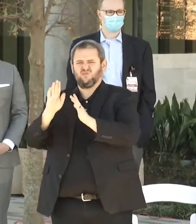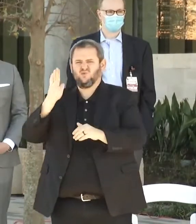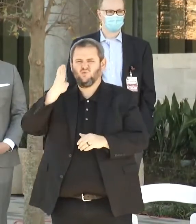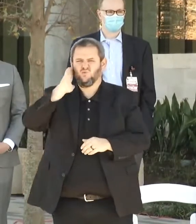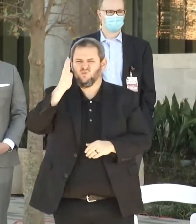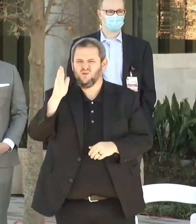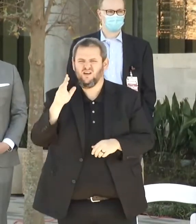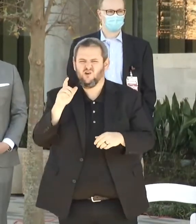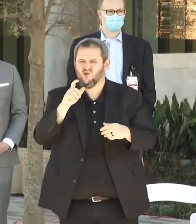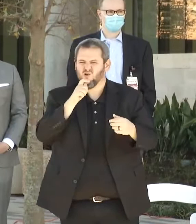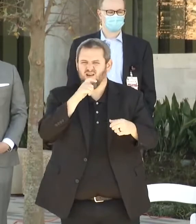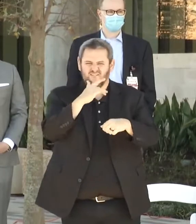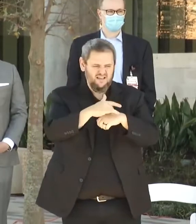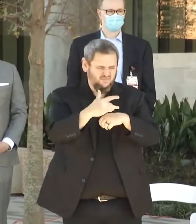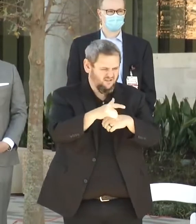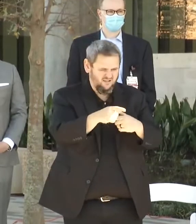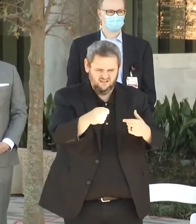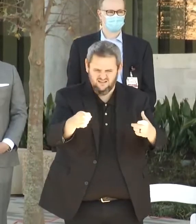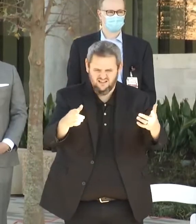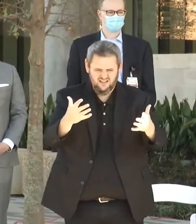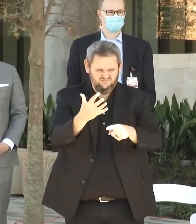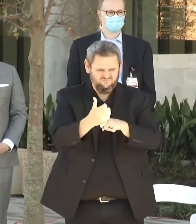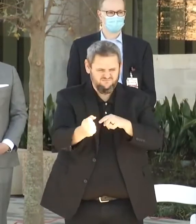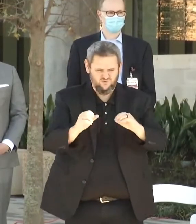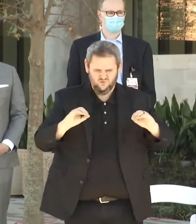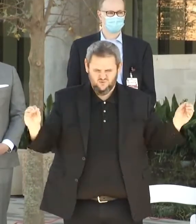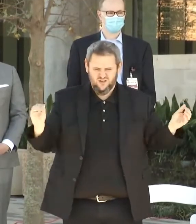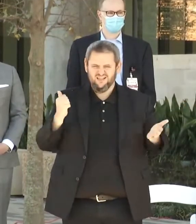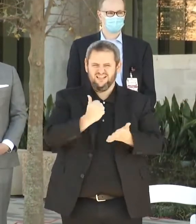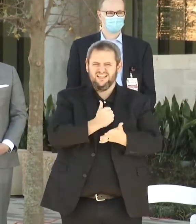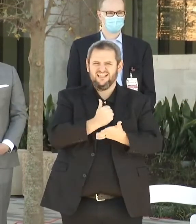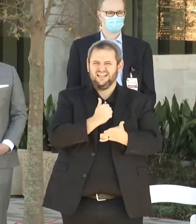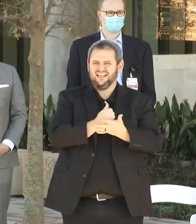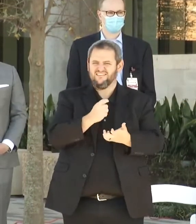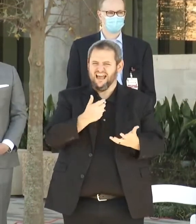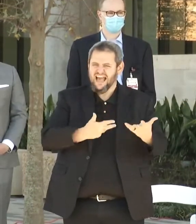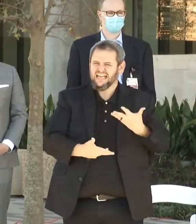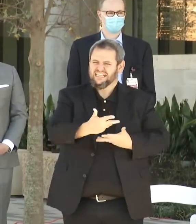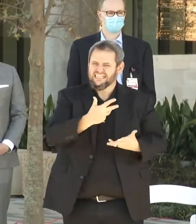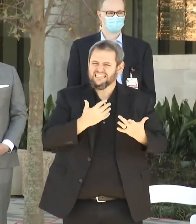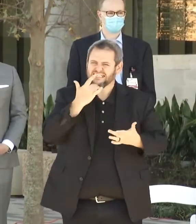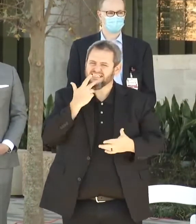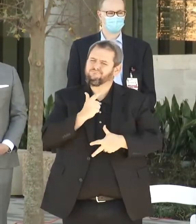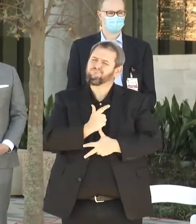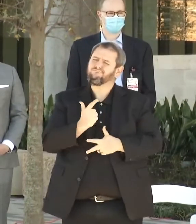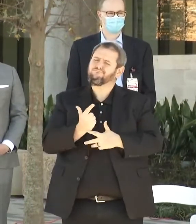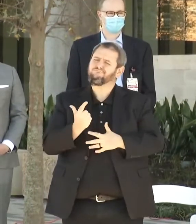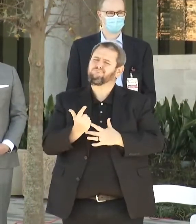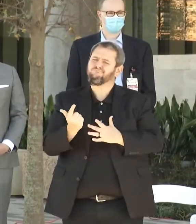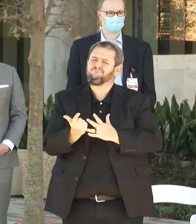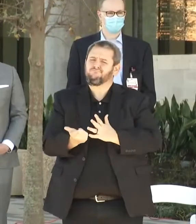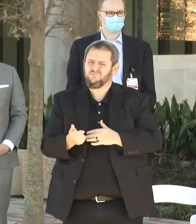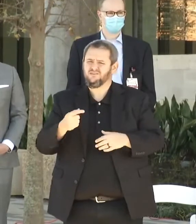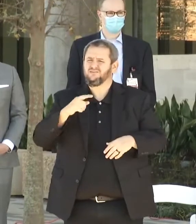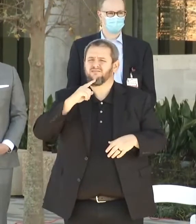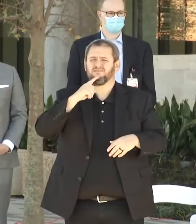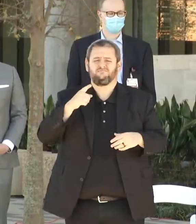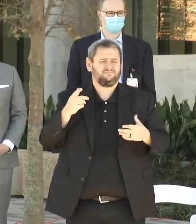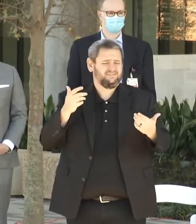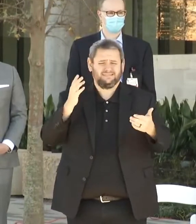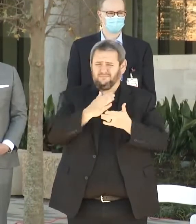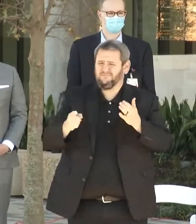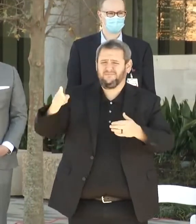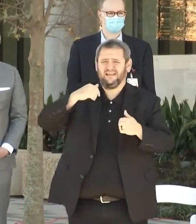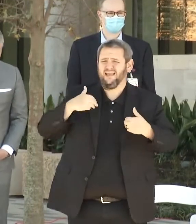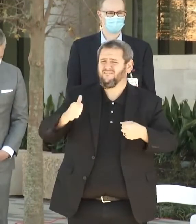all patients can be cared for in all facilities. So we would like to develop a state distribution center who can assist us in determining the capacity